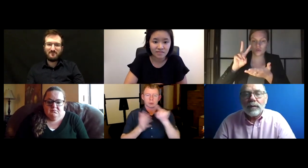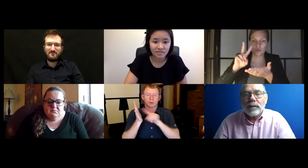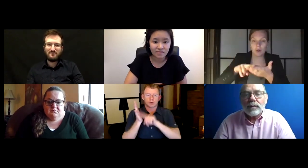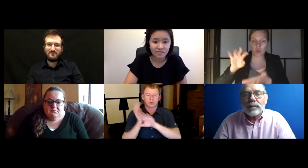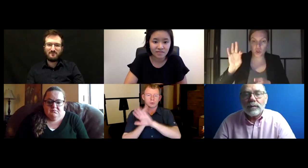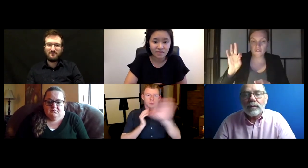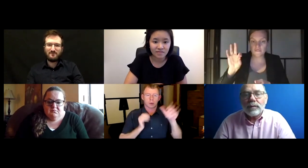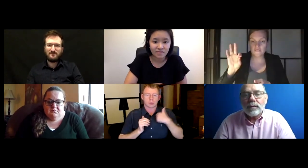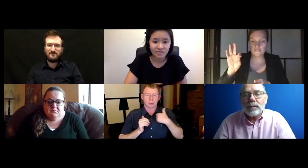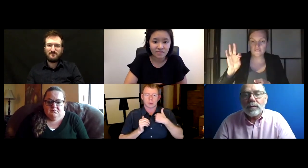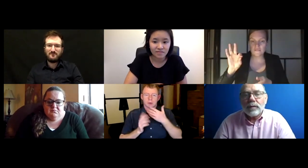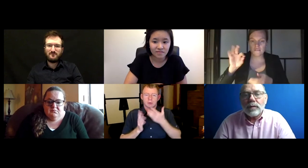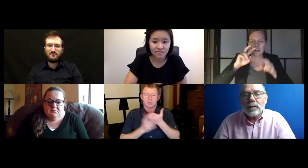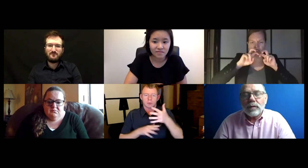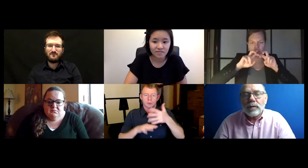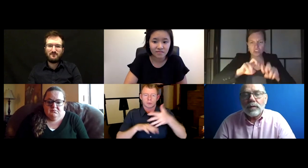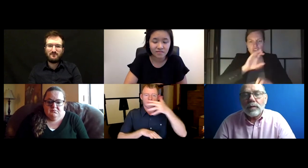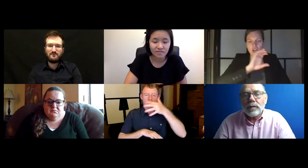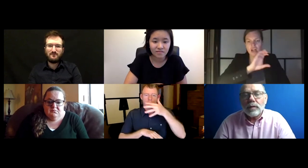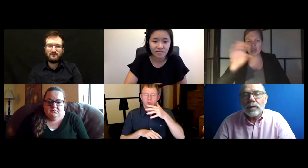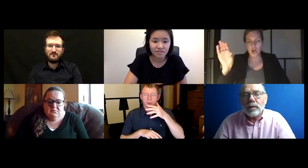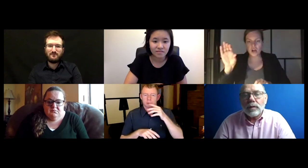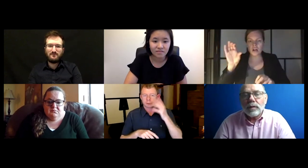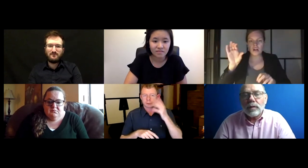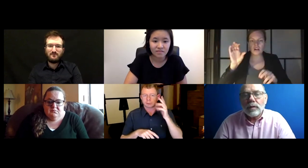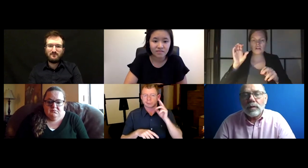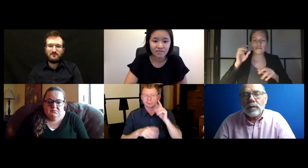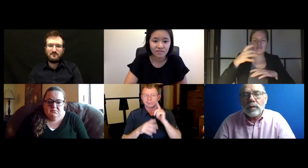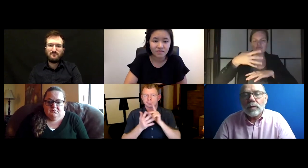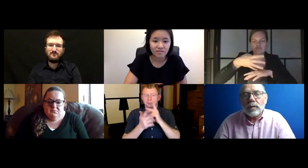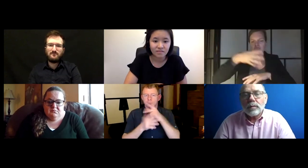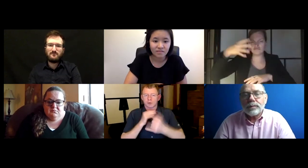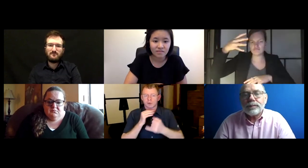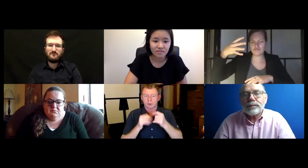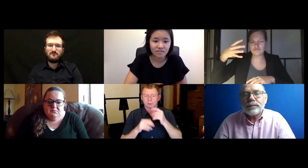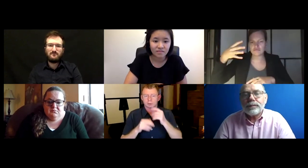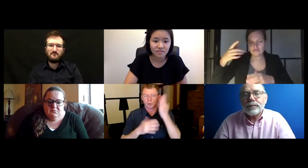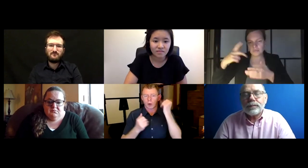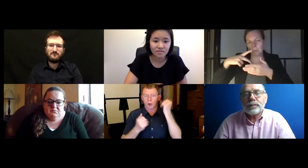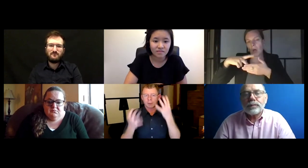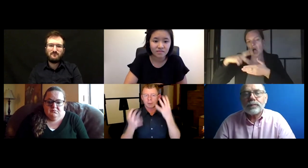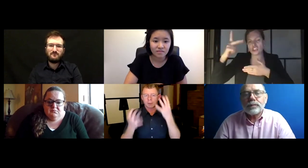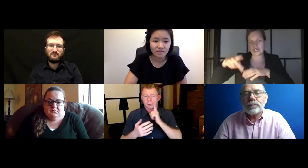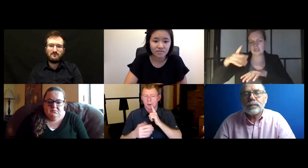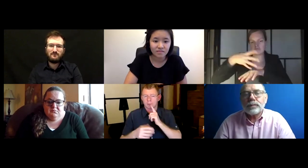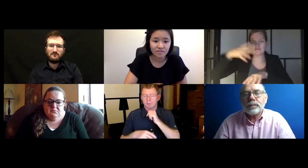As I was stating, in a research that took place in 2009 through the Deaf Literacy Initiative,